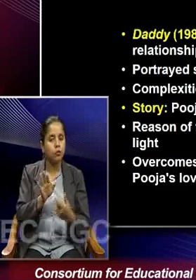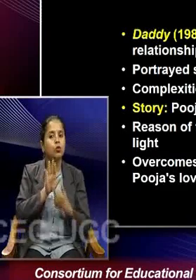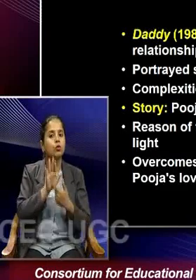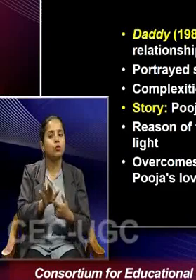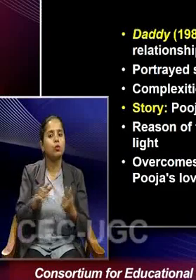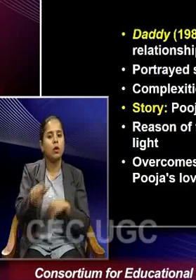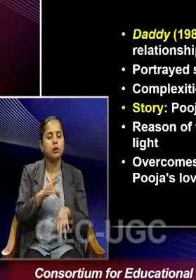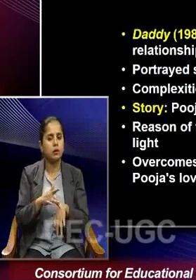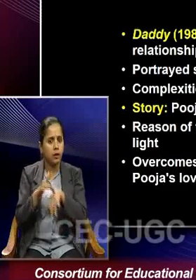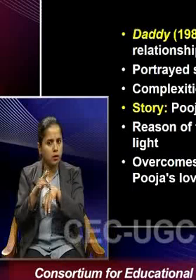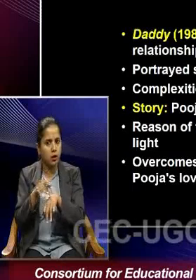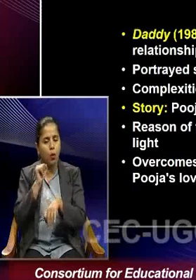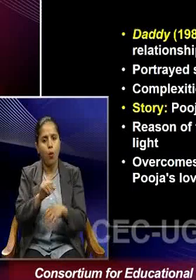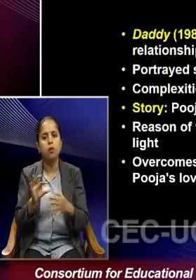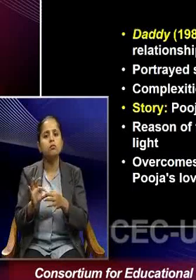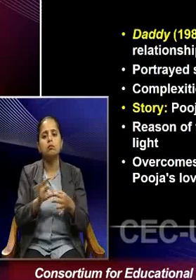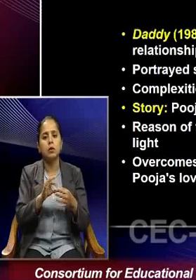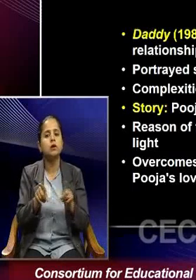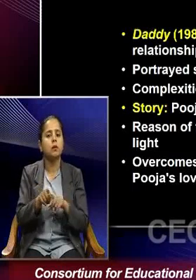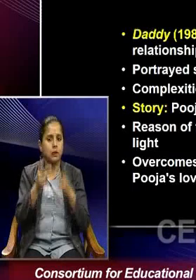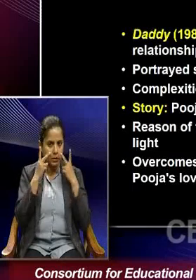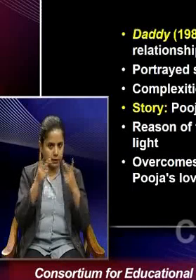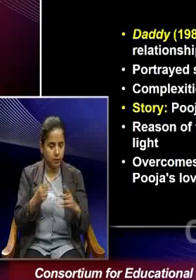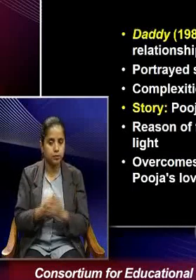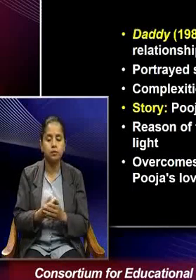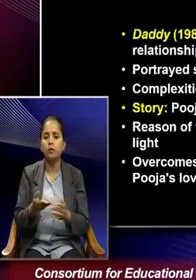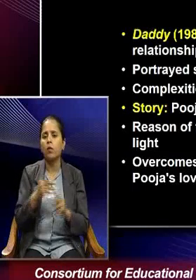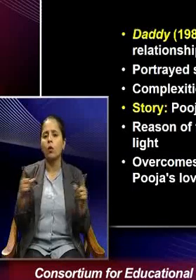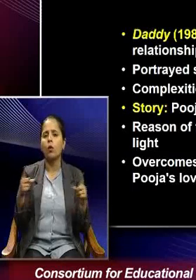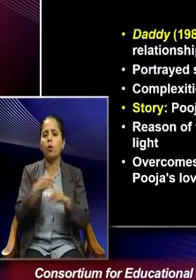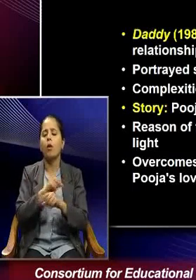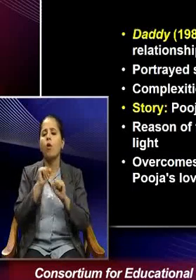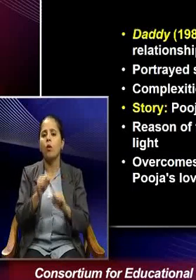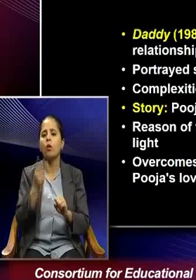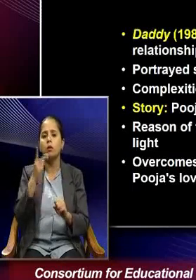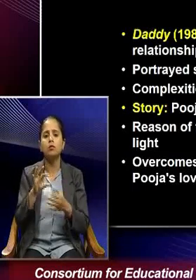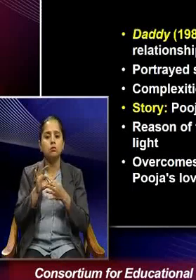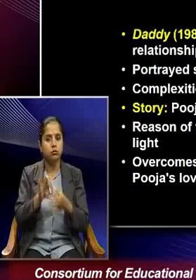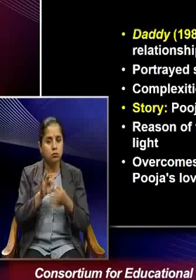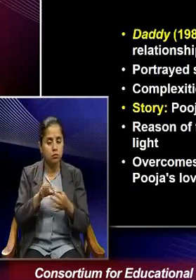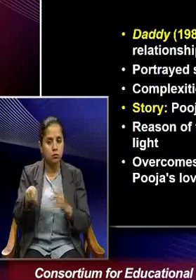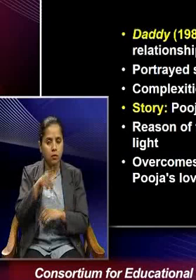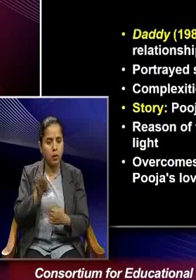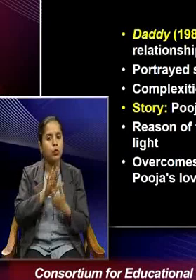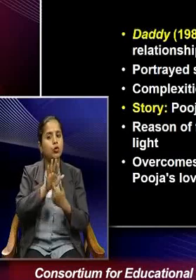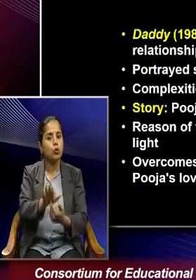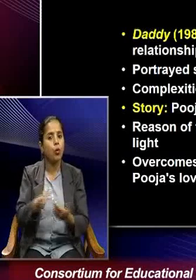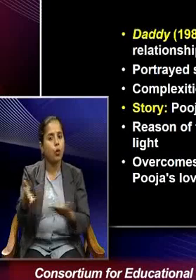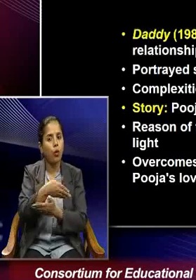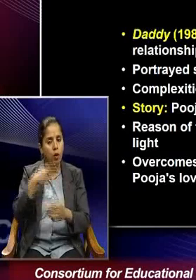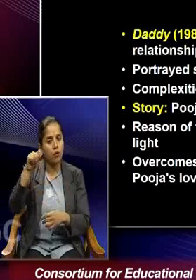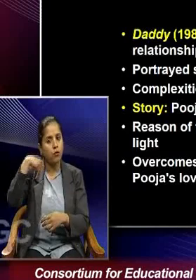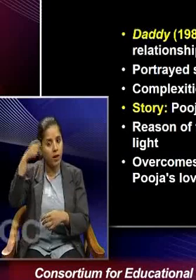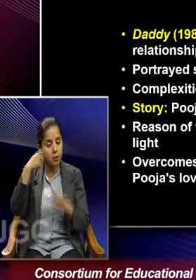the sensitivity in the relationship as well. So the complexities of the relationship they are being exhibited in this particular